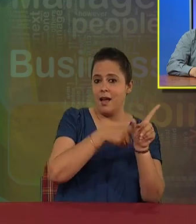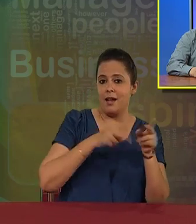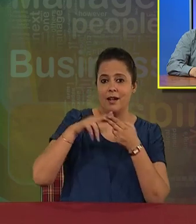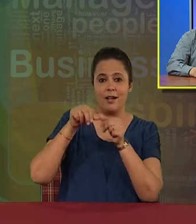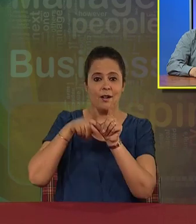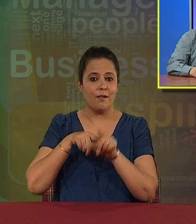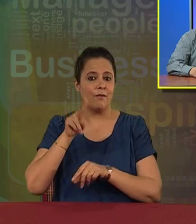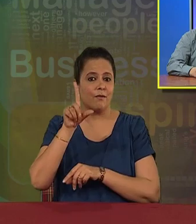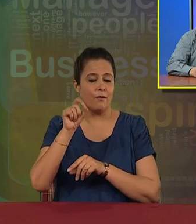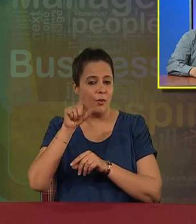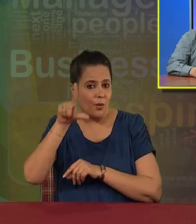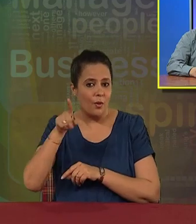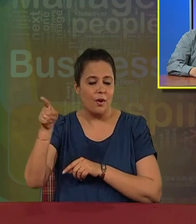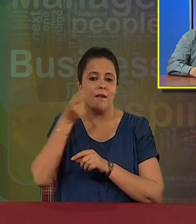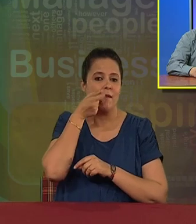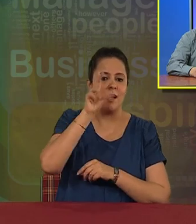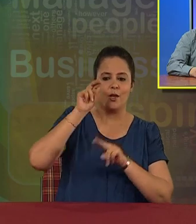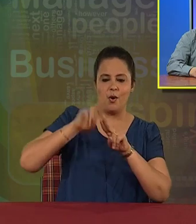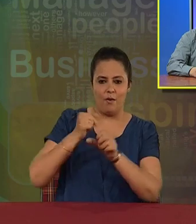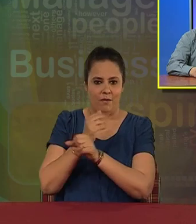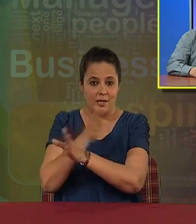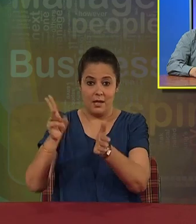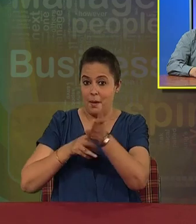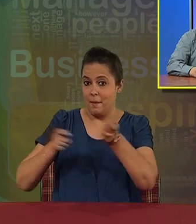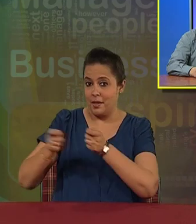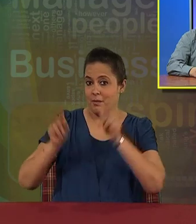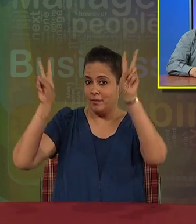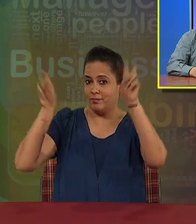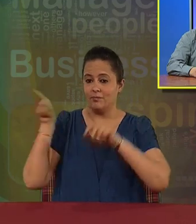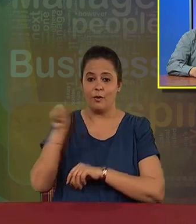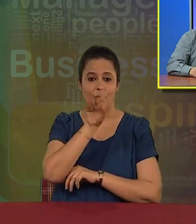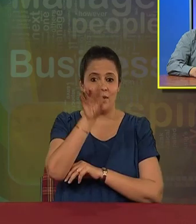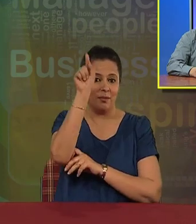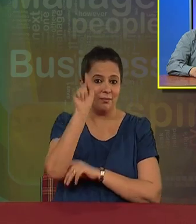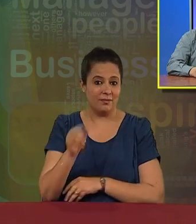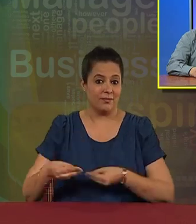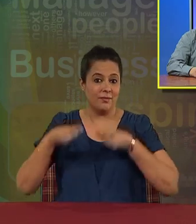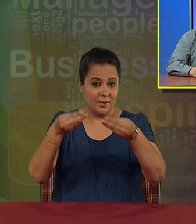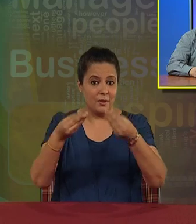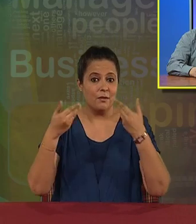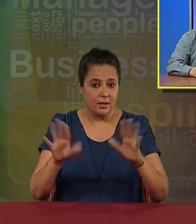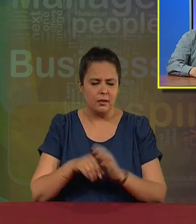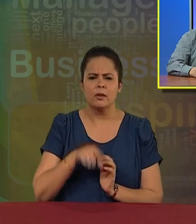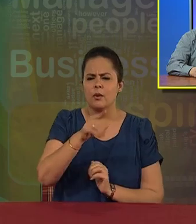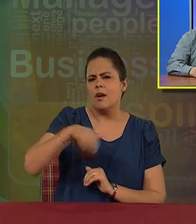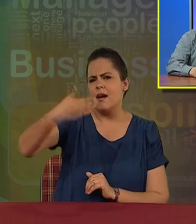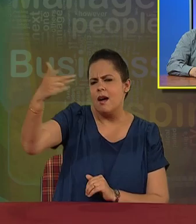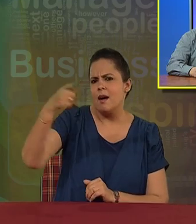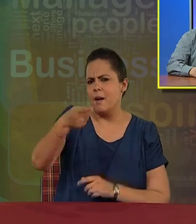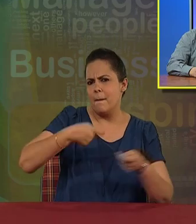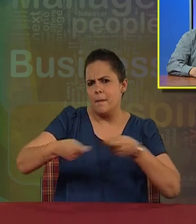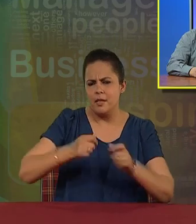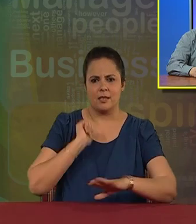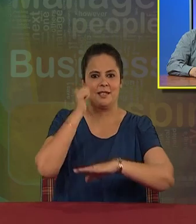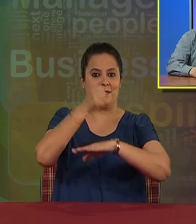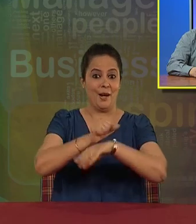management, Mr. Henry Fayol. So with the help of these principles, now you must be understanding that whenever you are going to